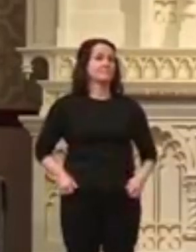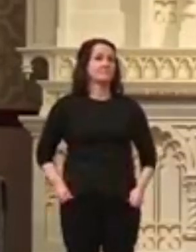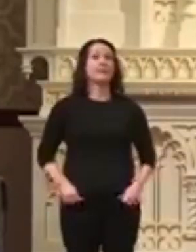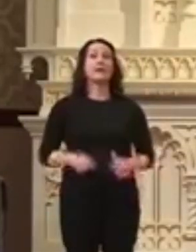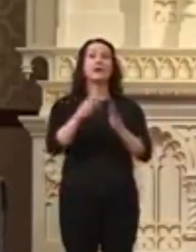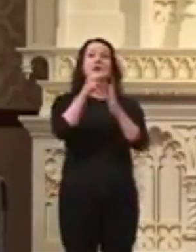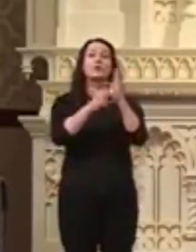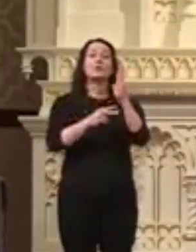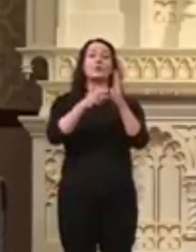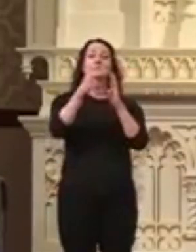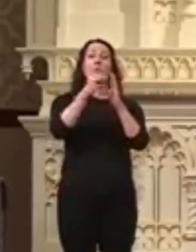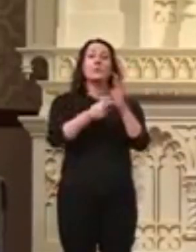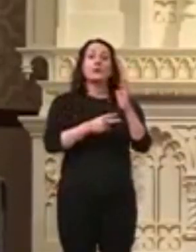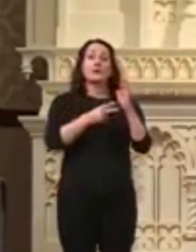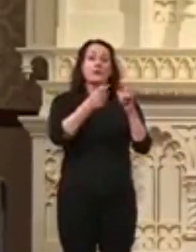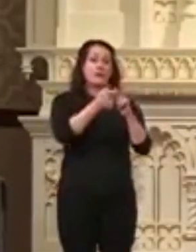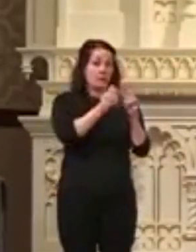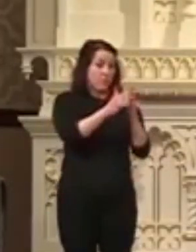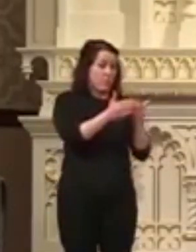John,